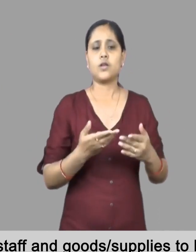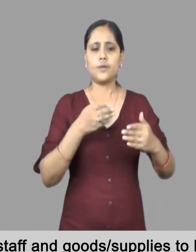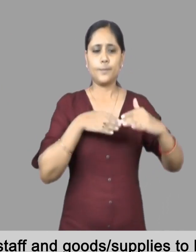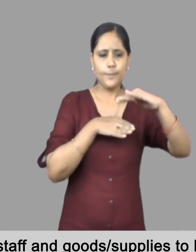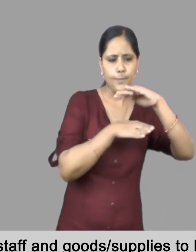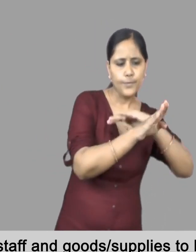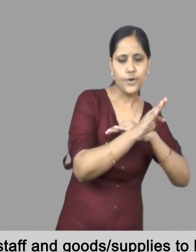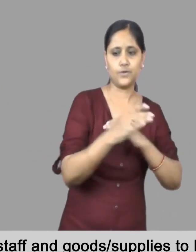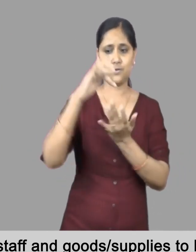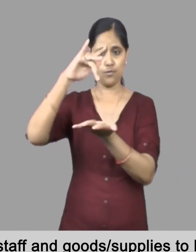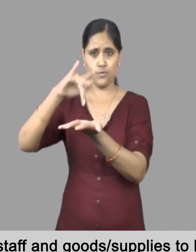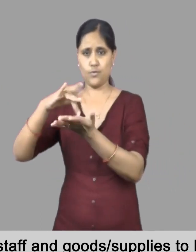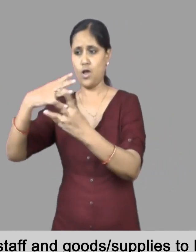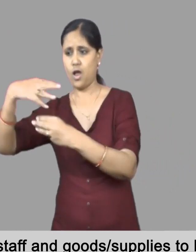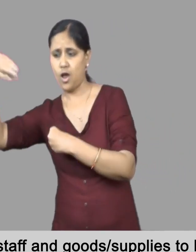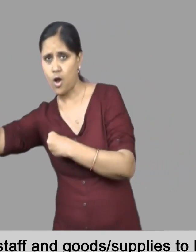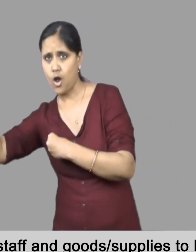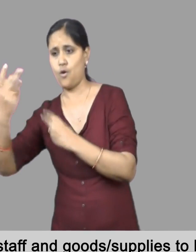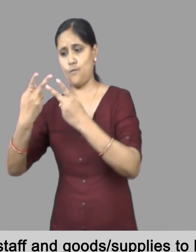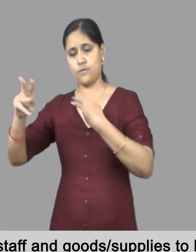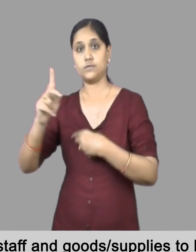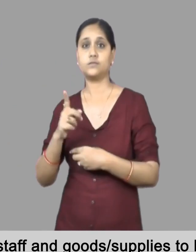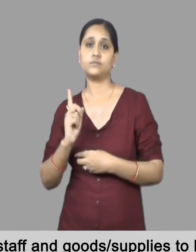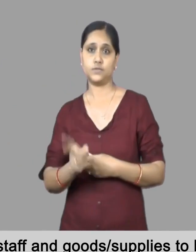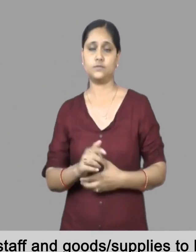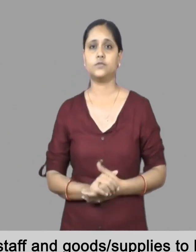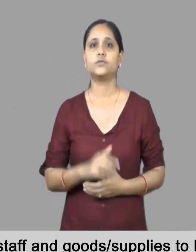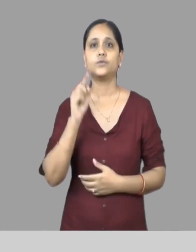and goods or supplies to be arranged.